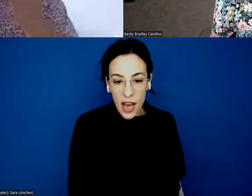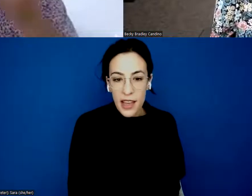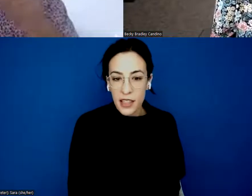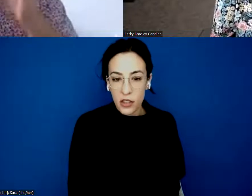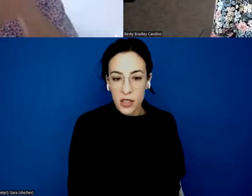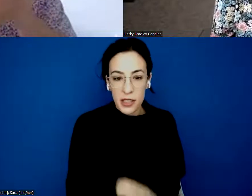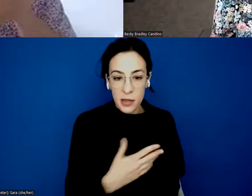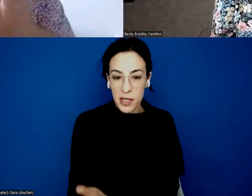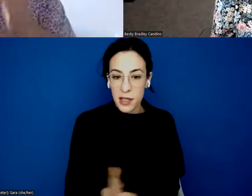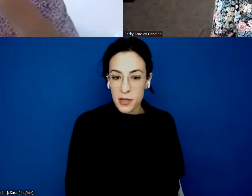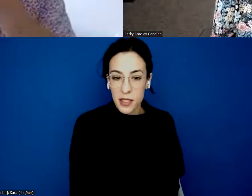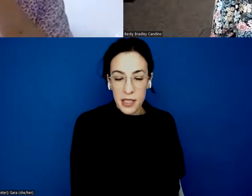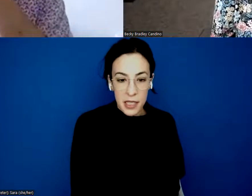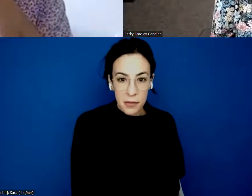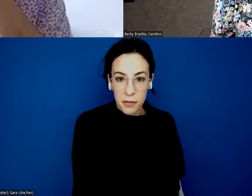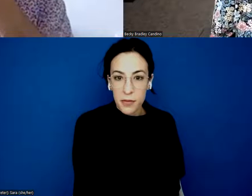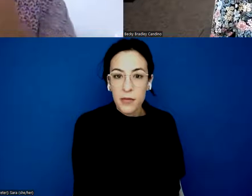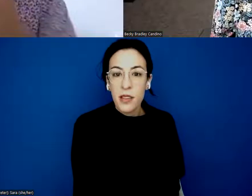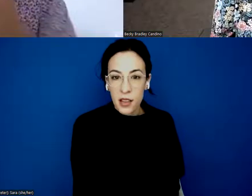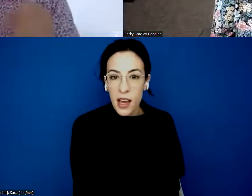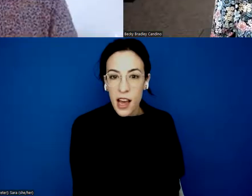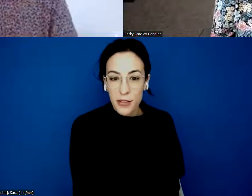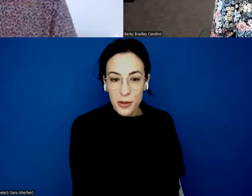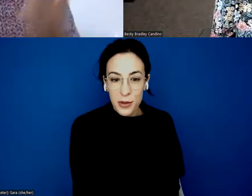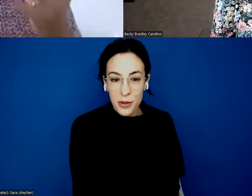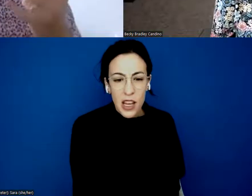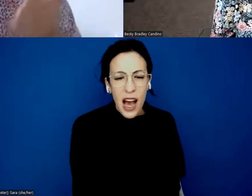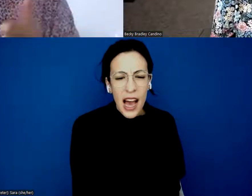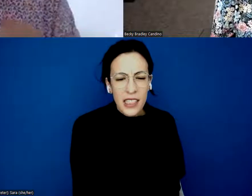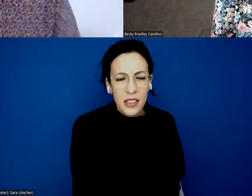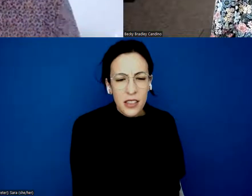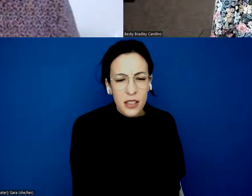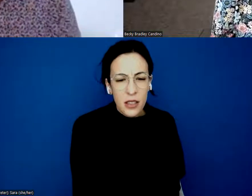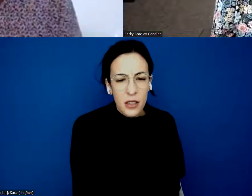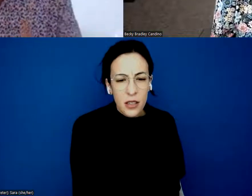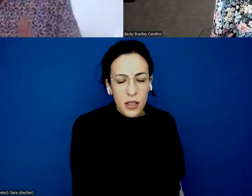Zoom chat, and then you can disseminate them to the team afterwards.